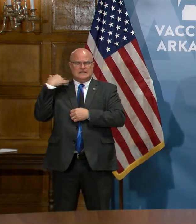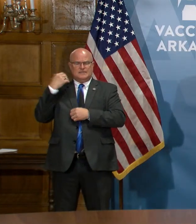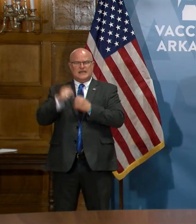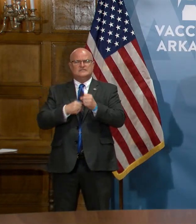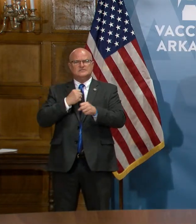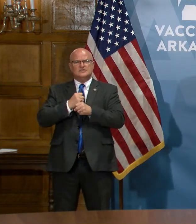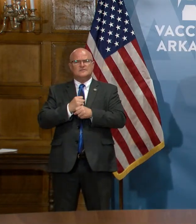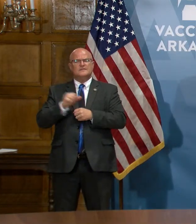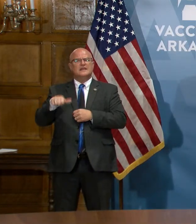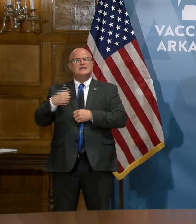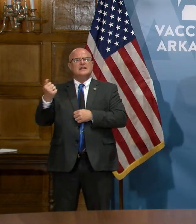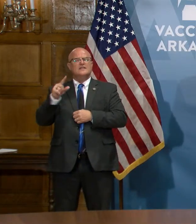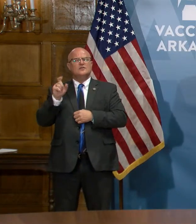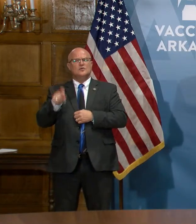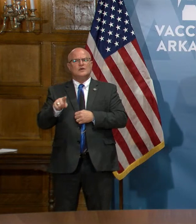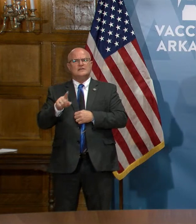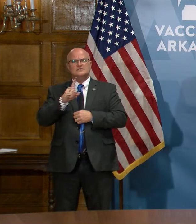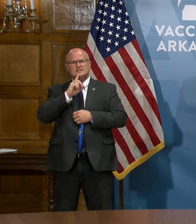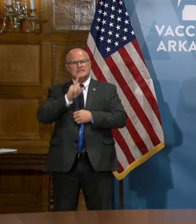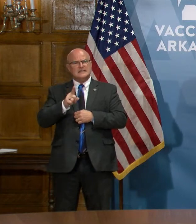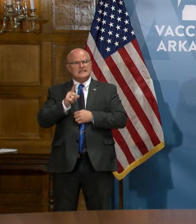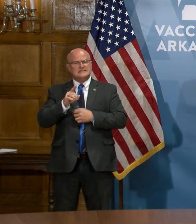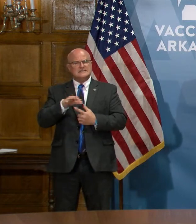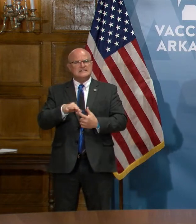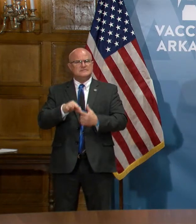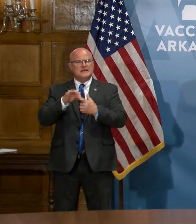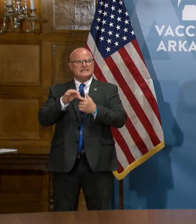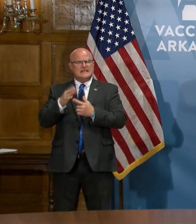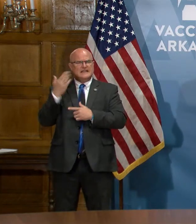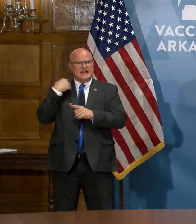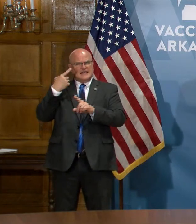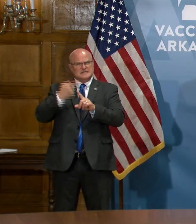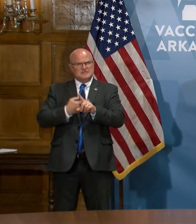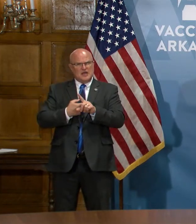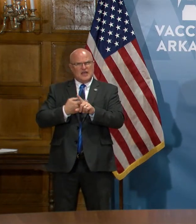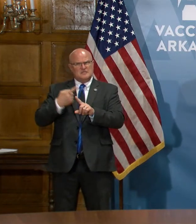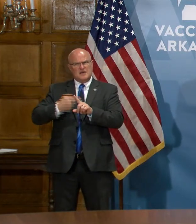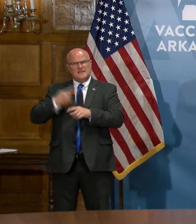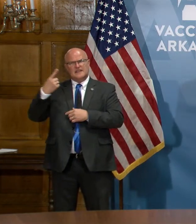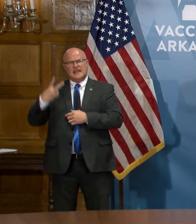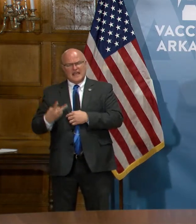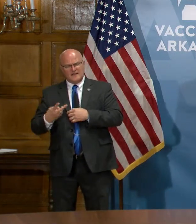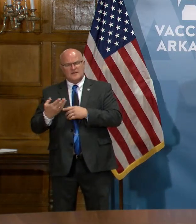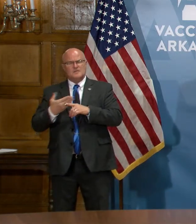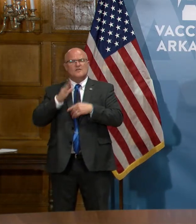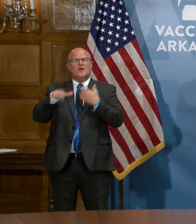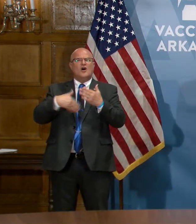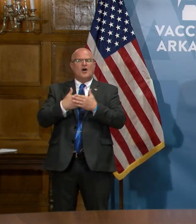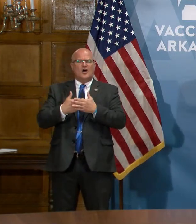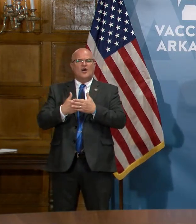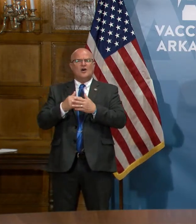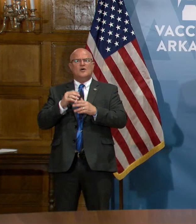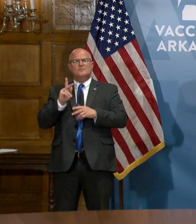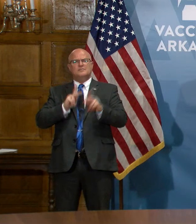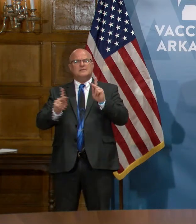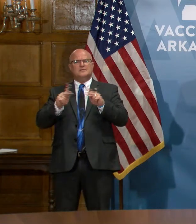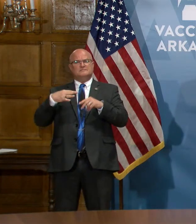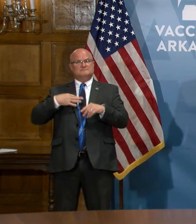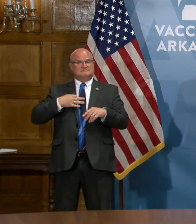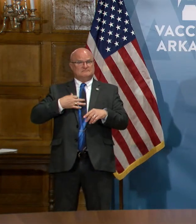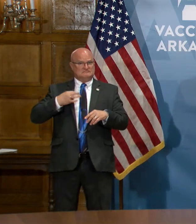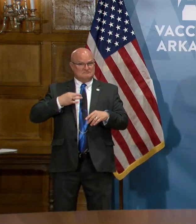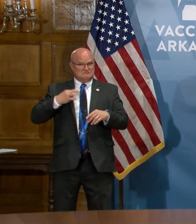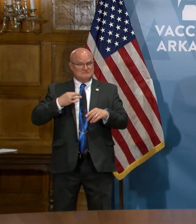past year. And then my other question is, especially within the last month and a half before all Arkansans became eligible to